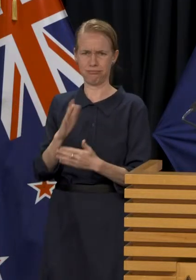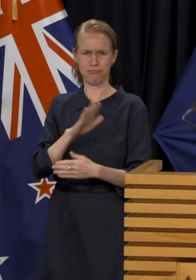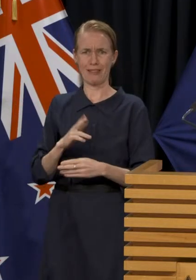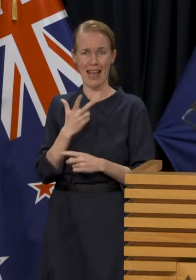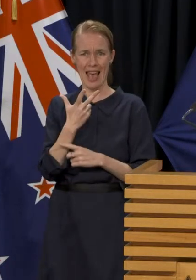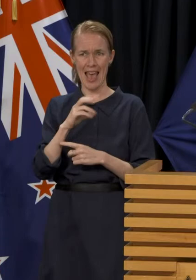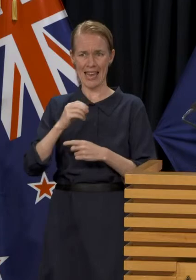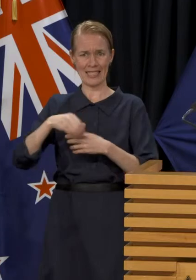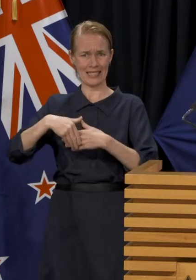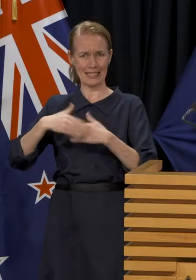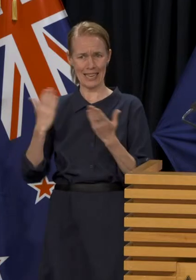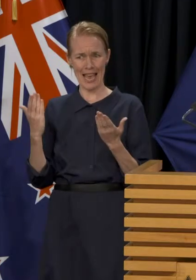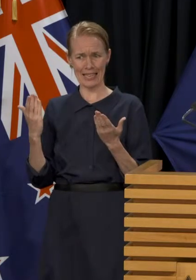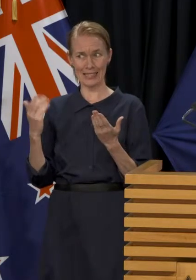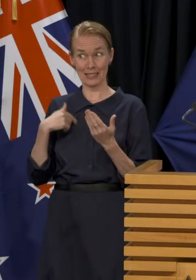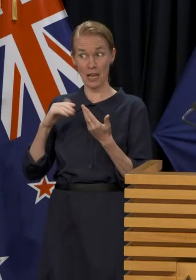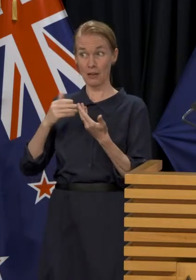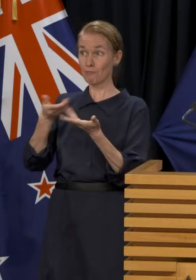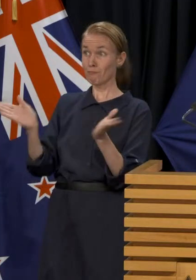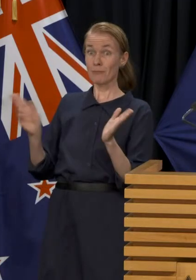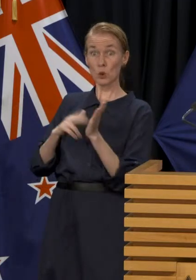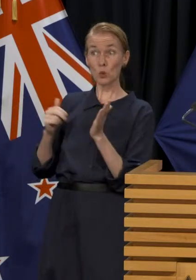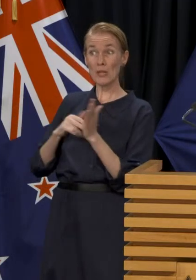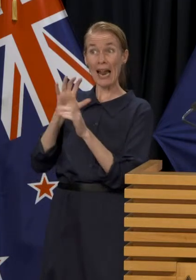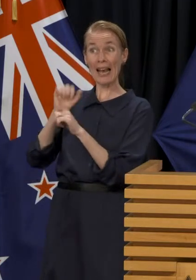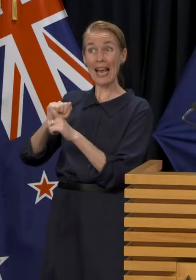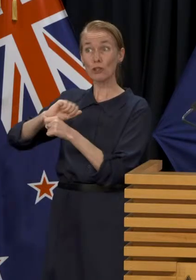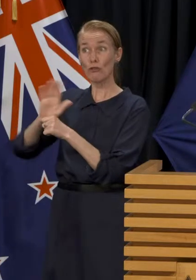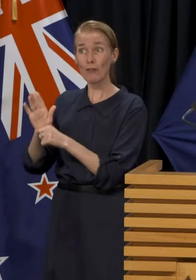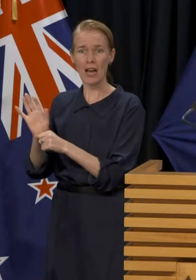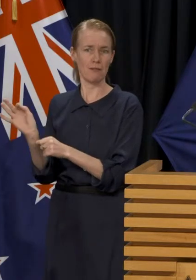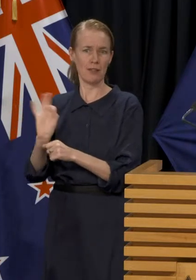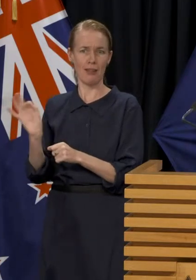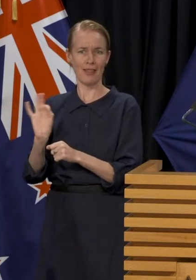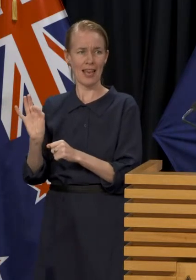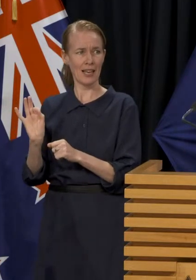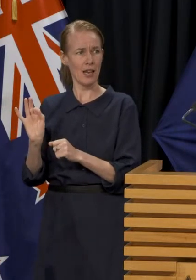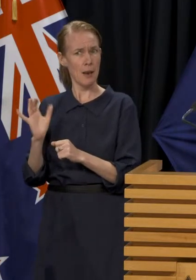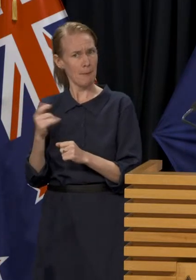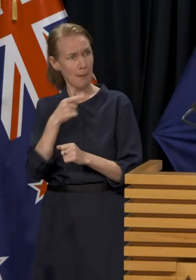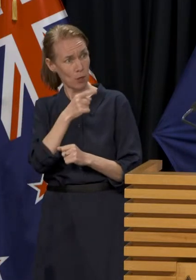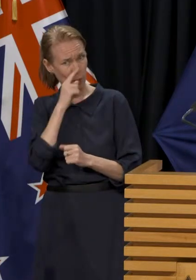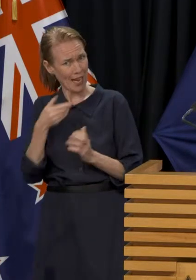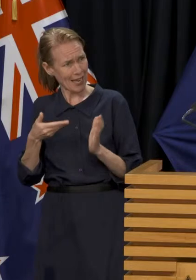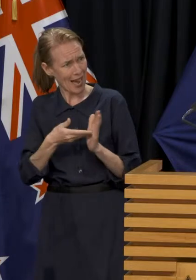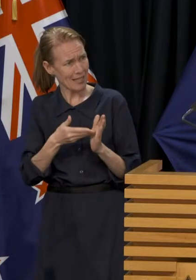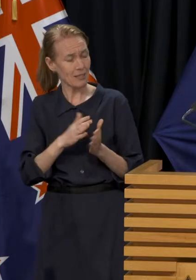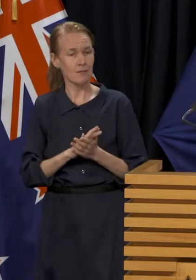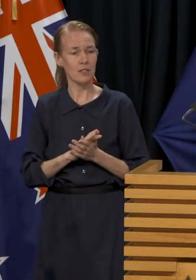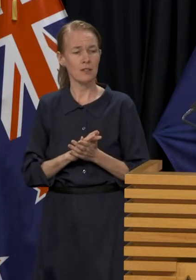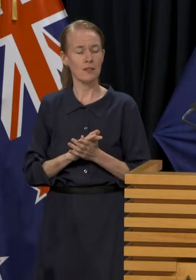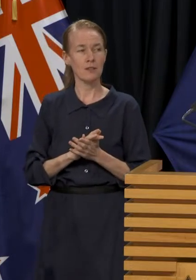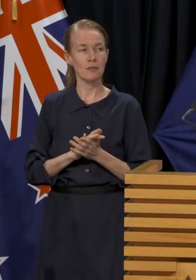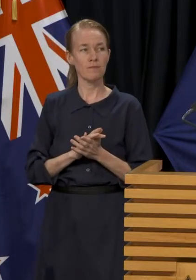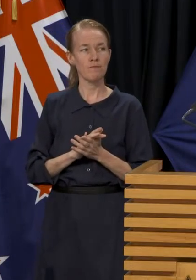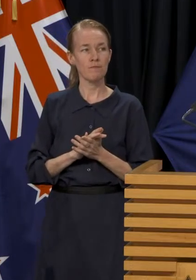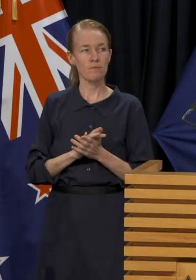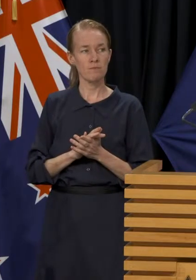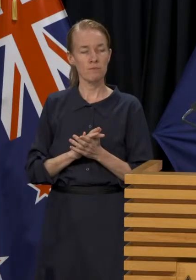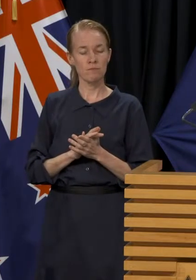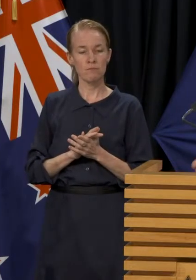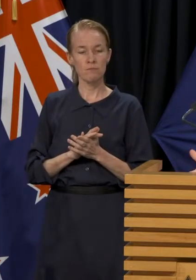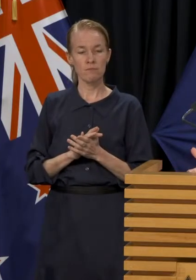someone was returned to managed isolation, but I'll get the Director General to comment on that as well. So what we've done is some work around how we